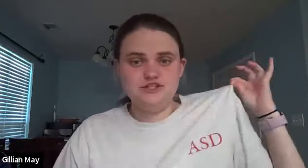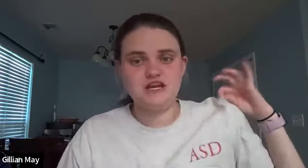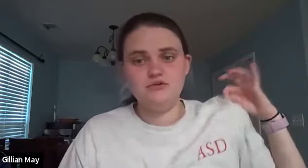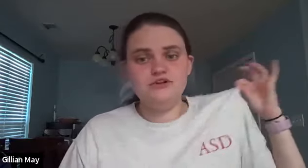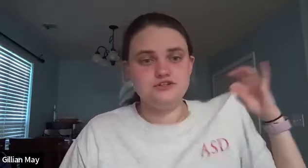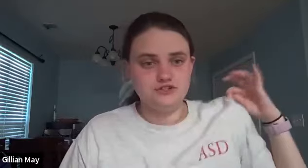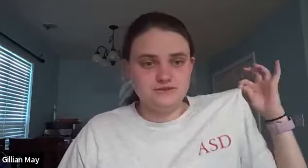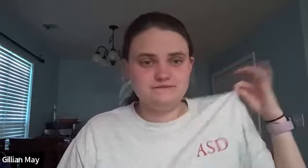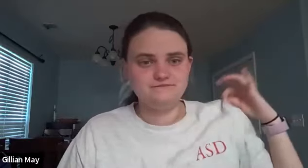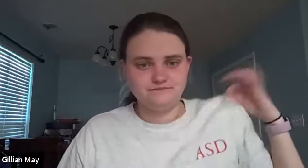kind of pull on your shirt.